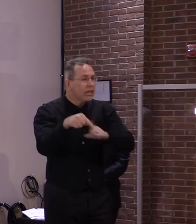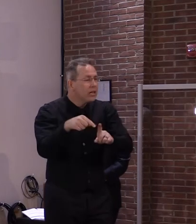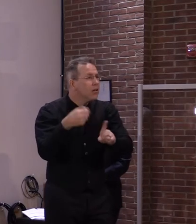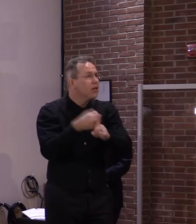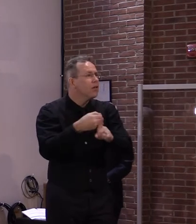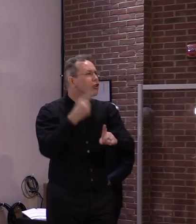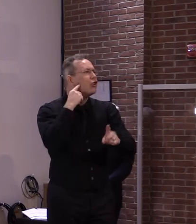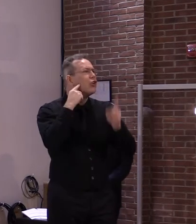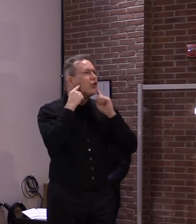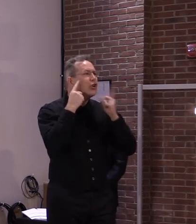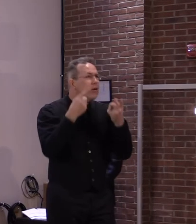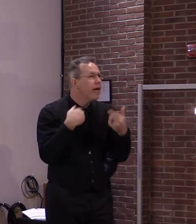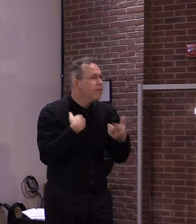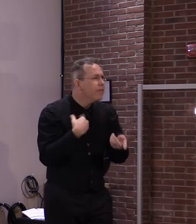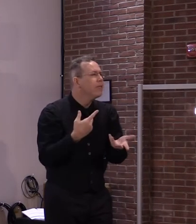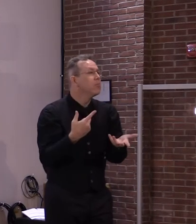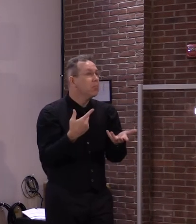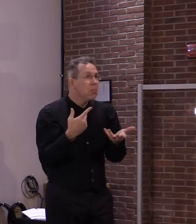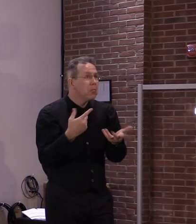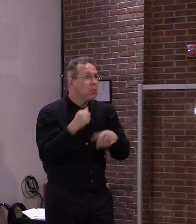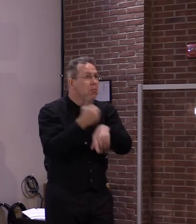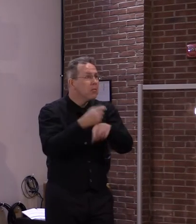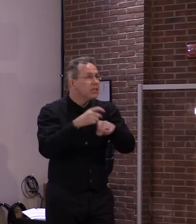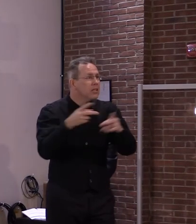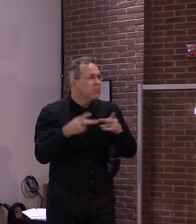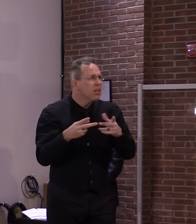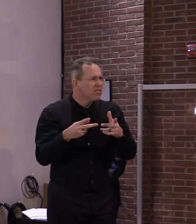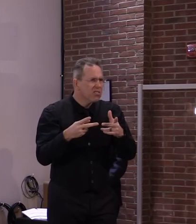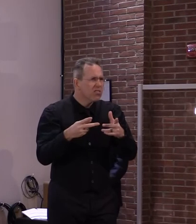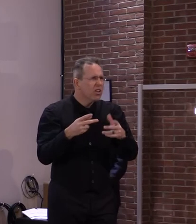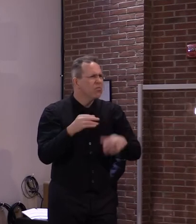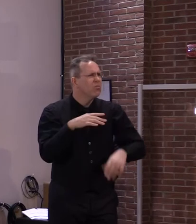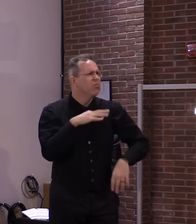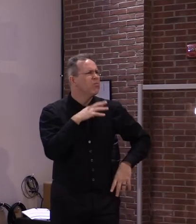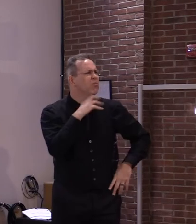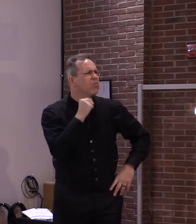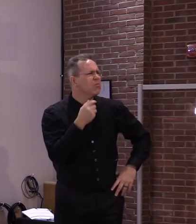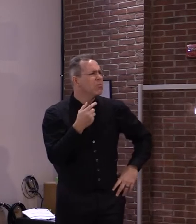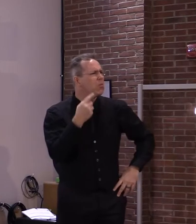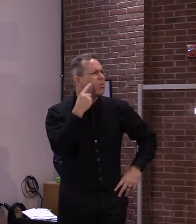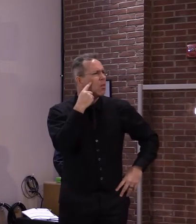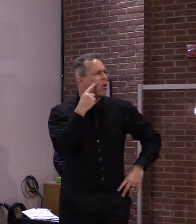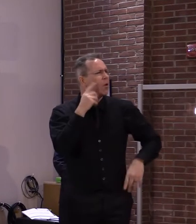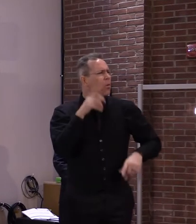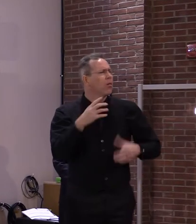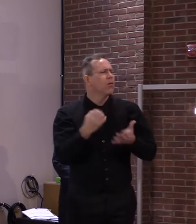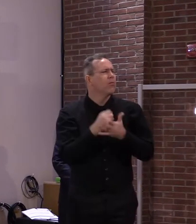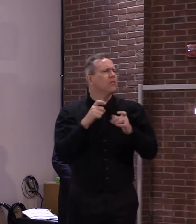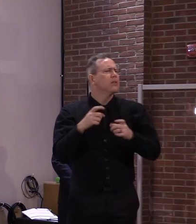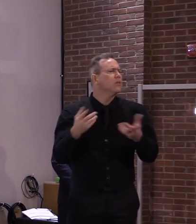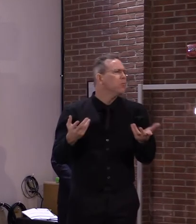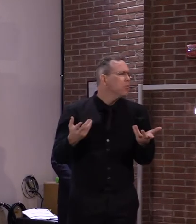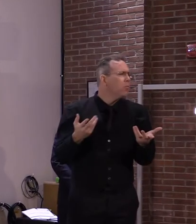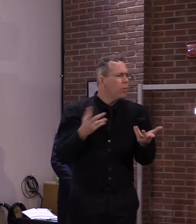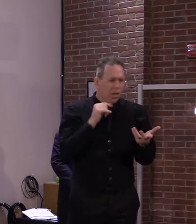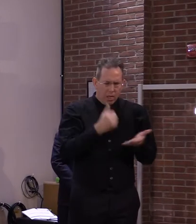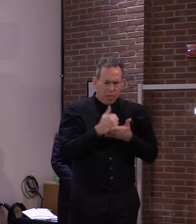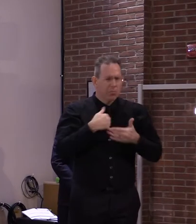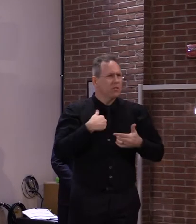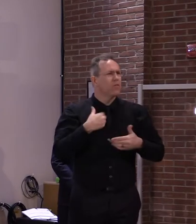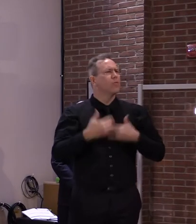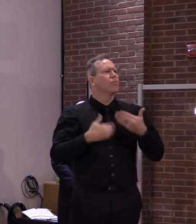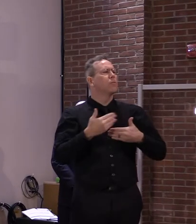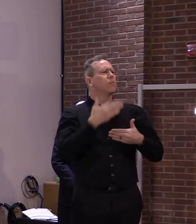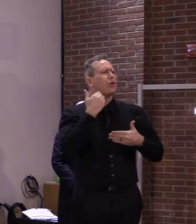well i don't need to test whatever you may actually want to get a test because it's part of the strategy of helping the county really reduce